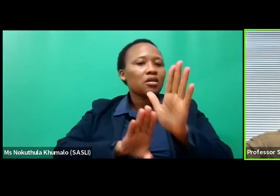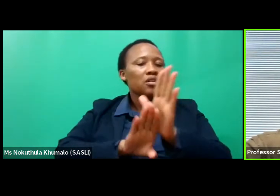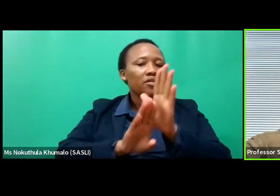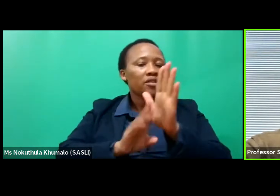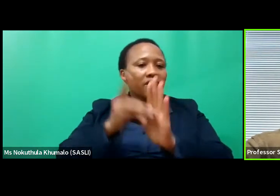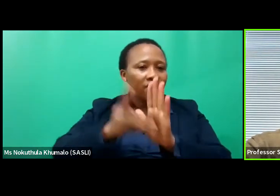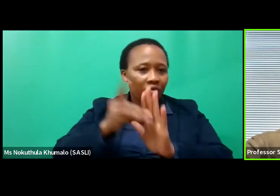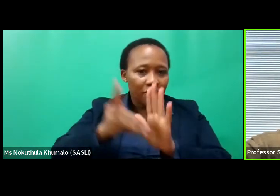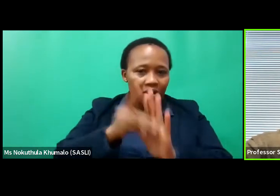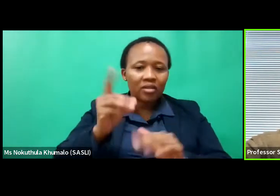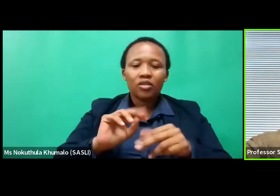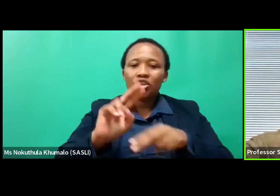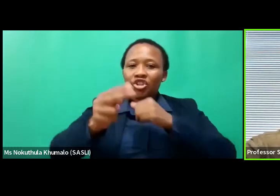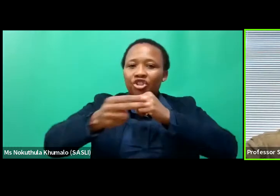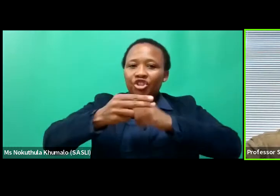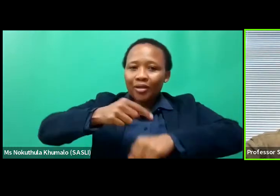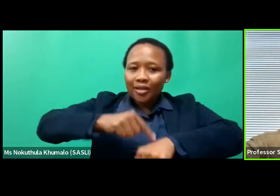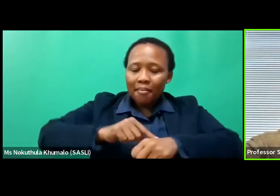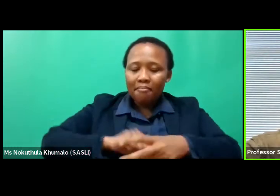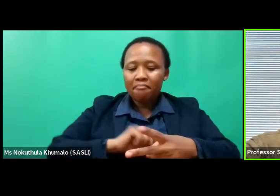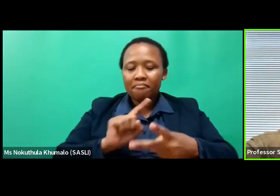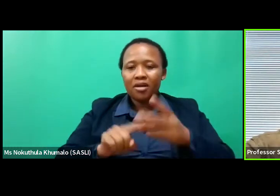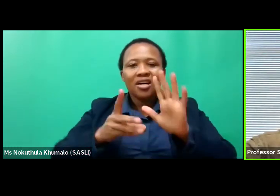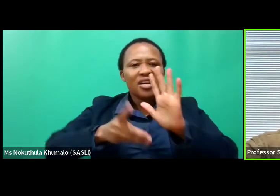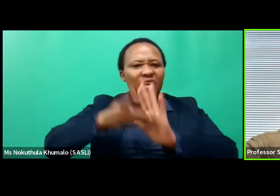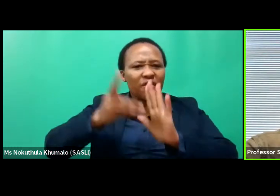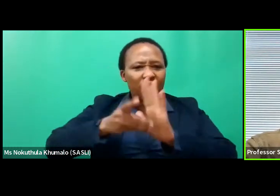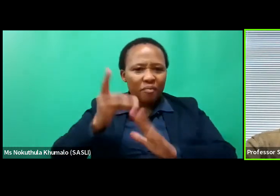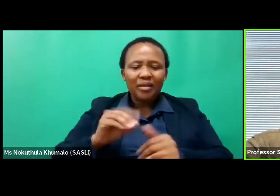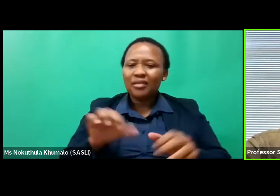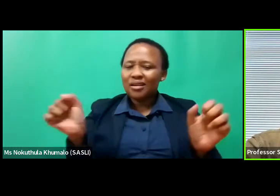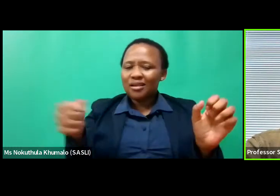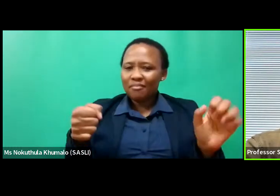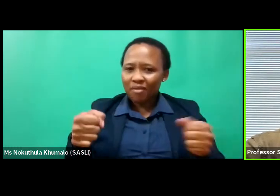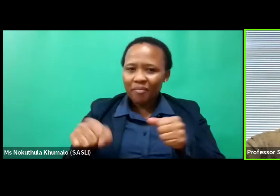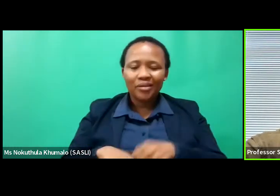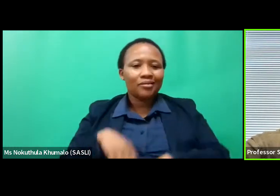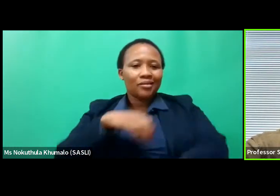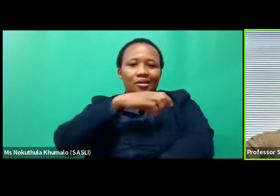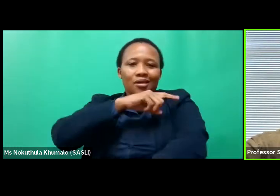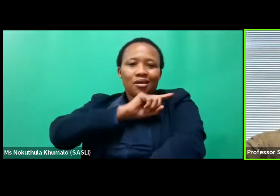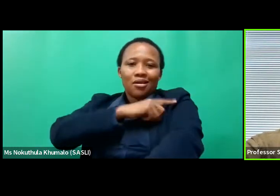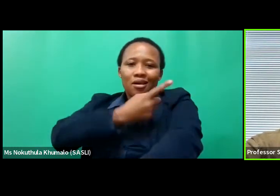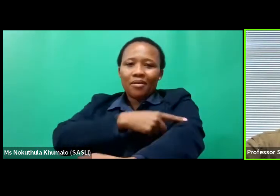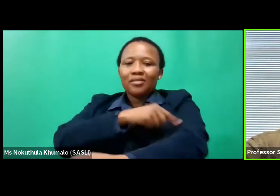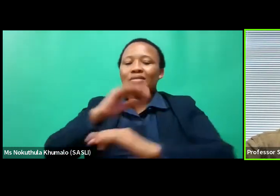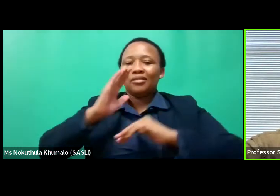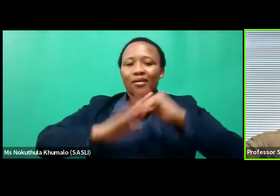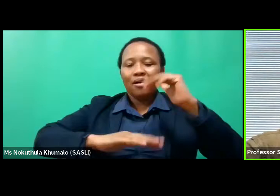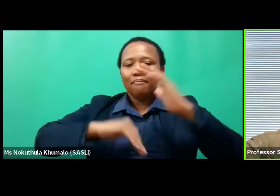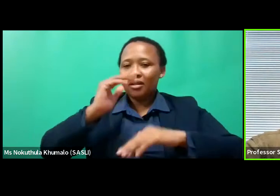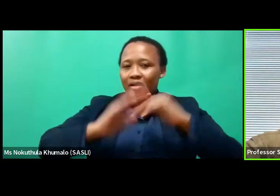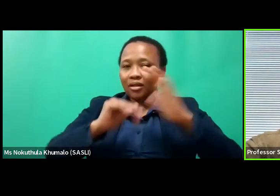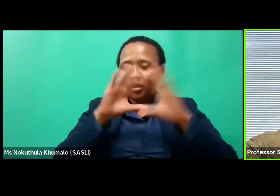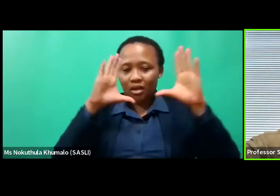development, implies capacity building that is focused on